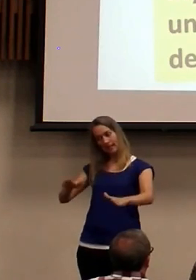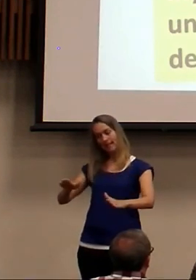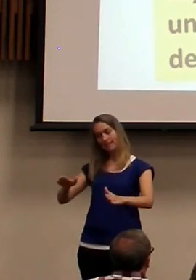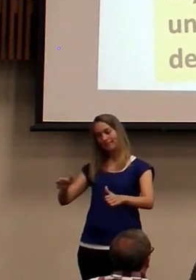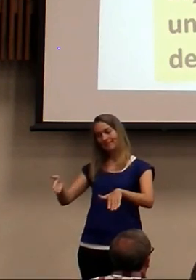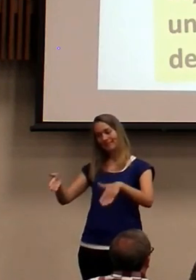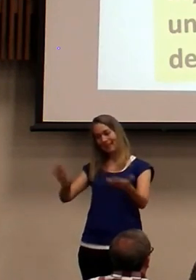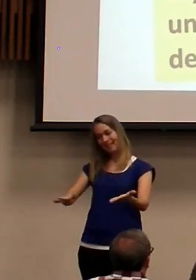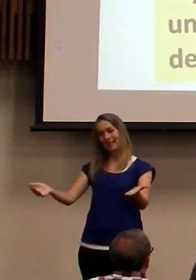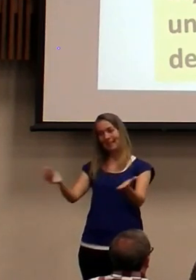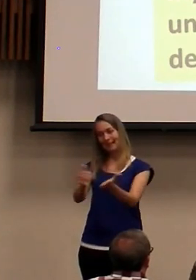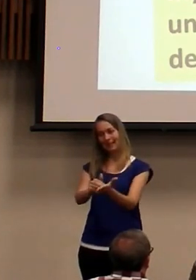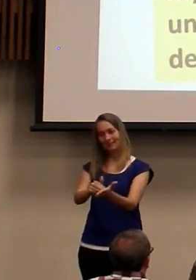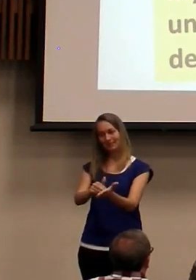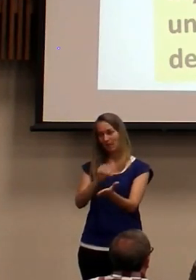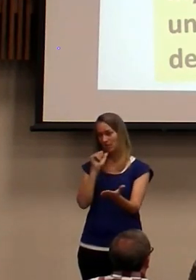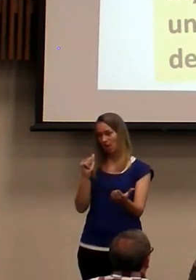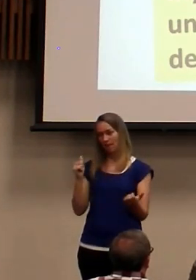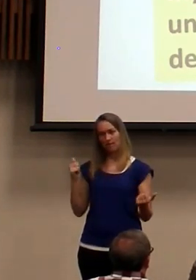about it.